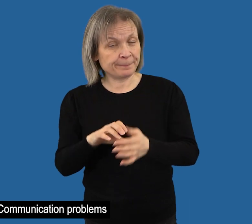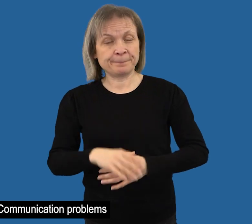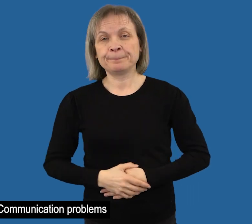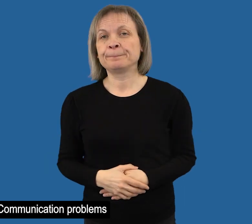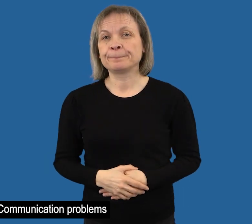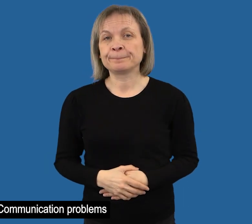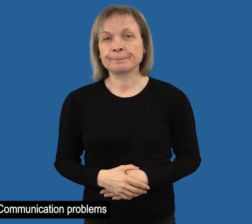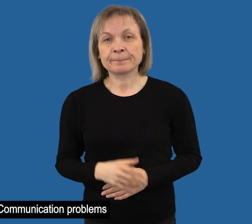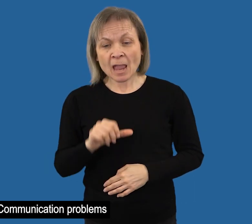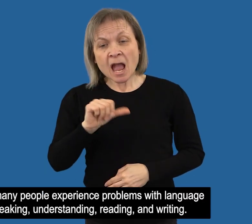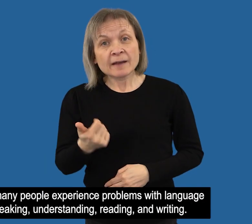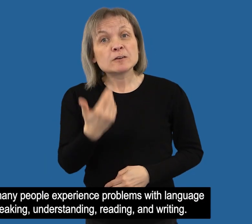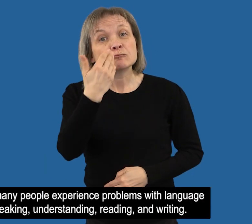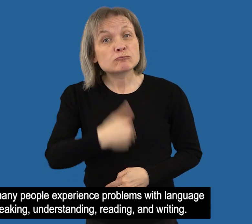Communication problems.